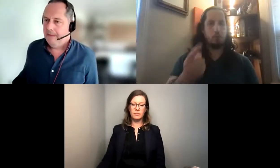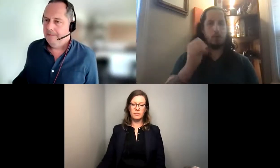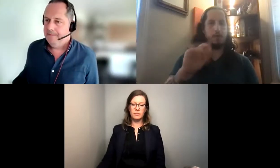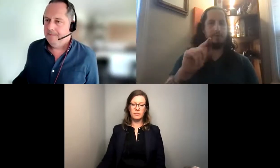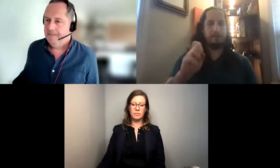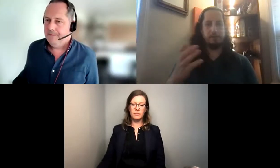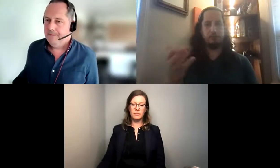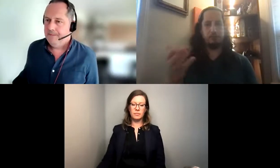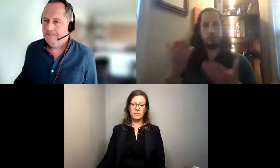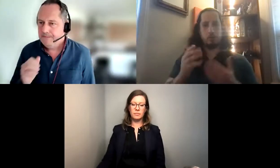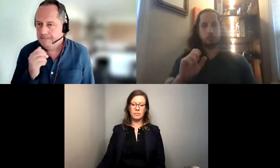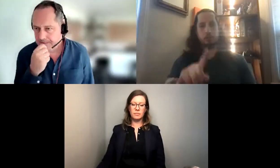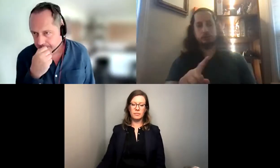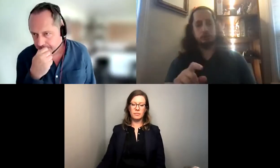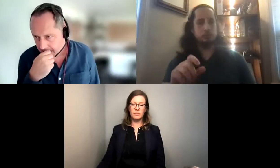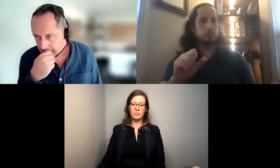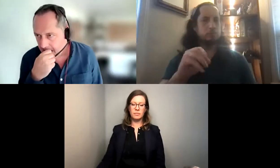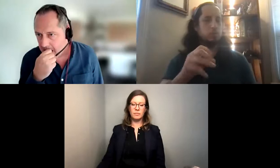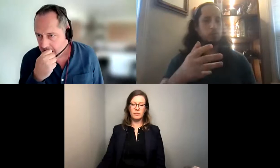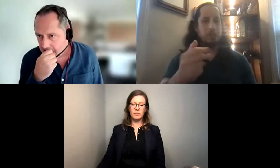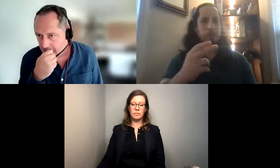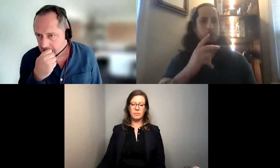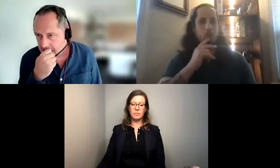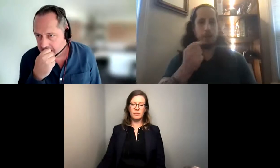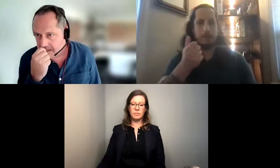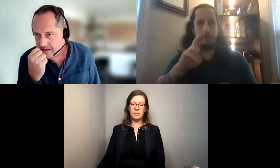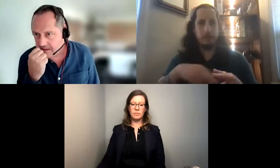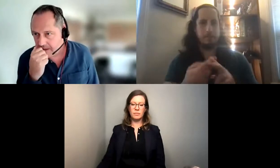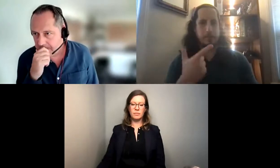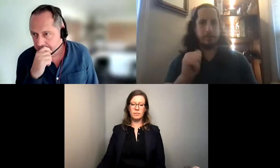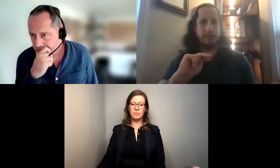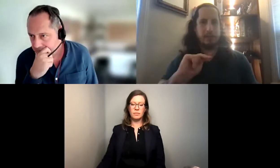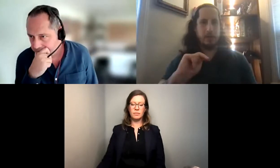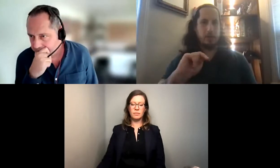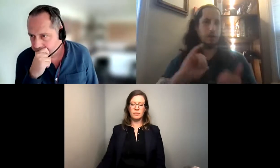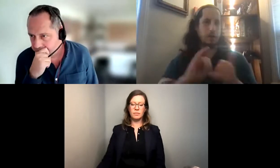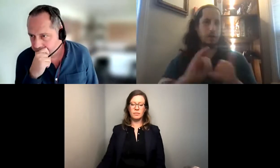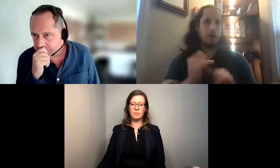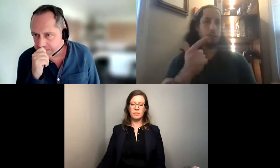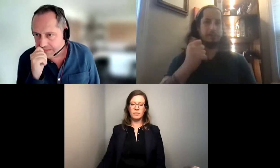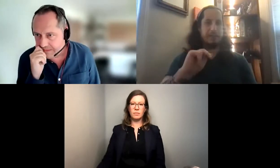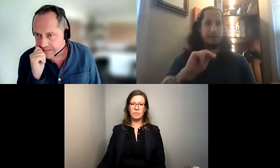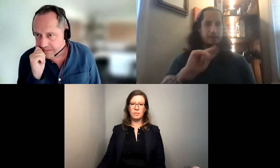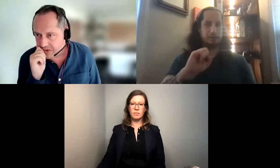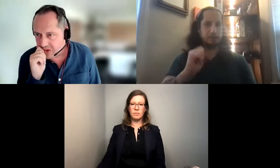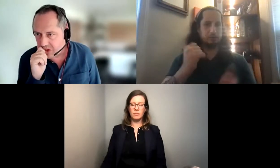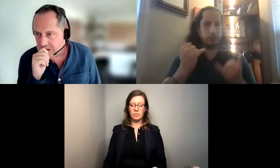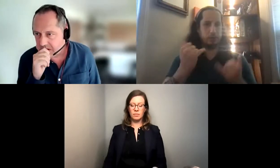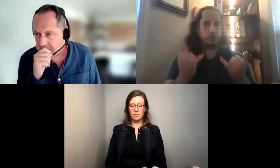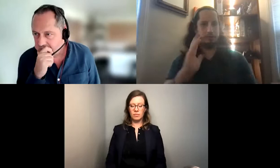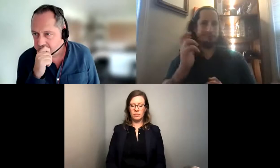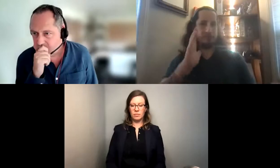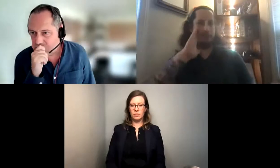about the GAN technology. Can we talk a little bit more about the